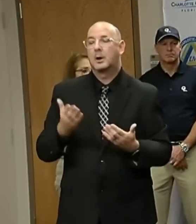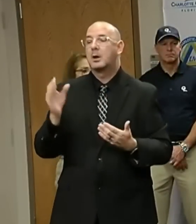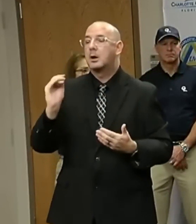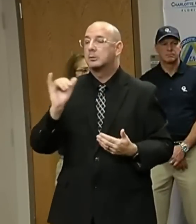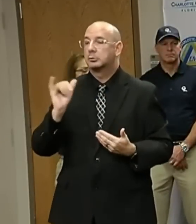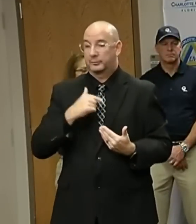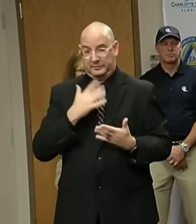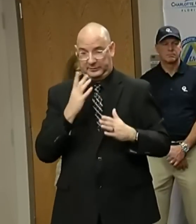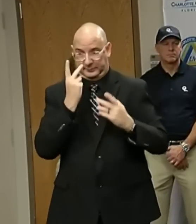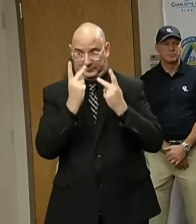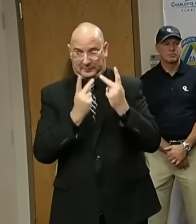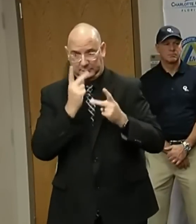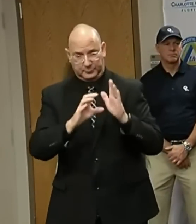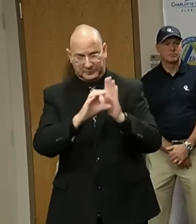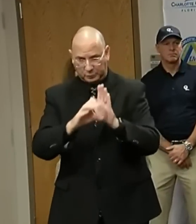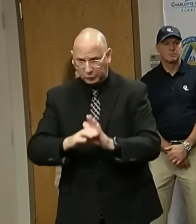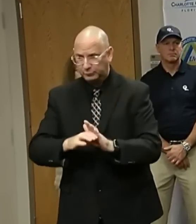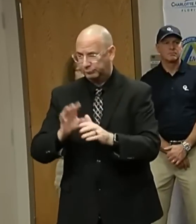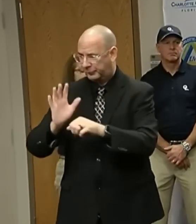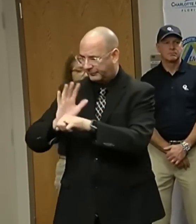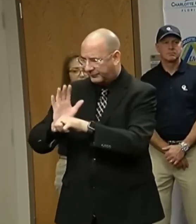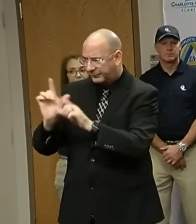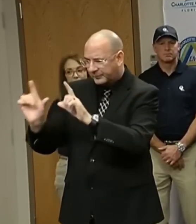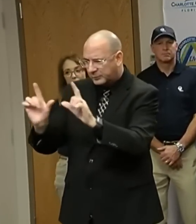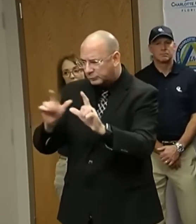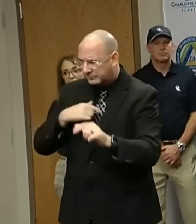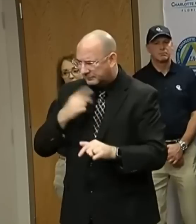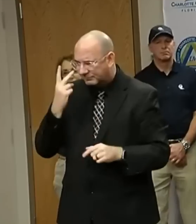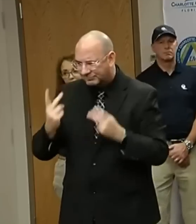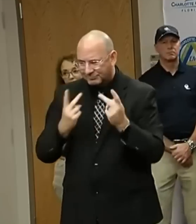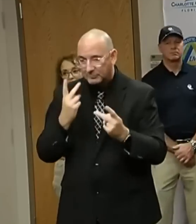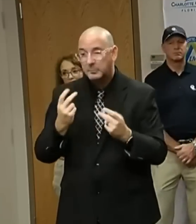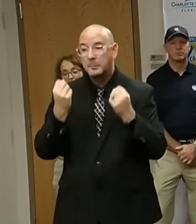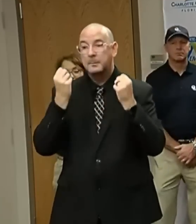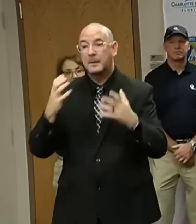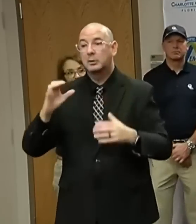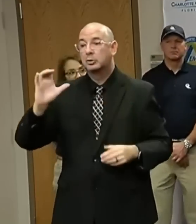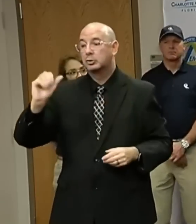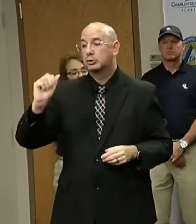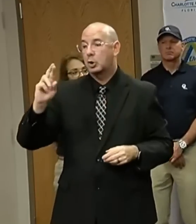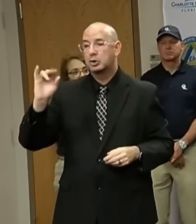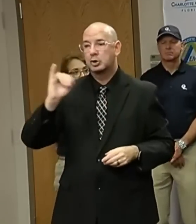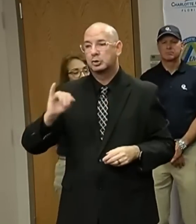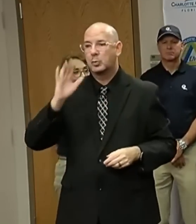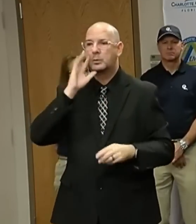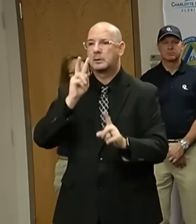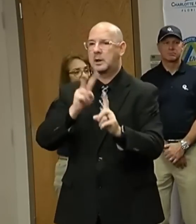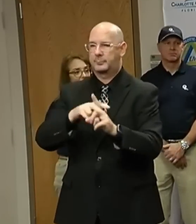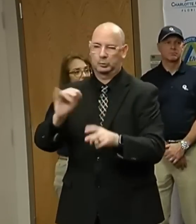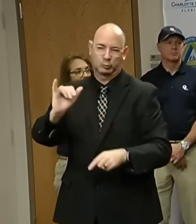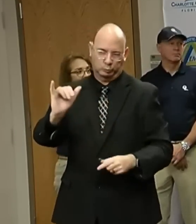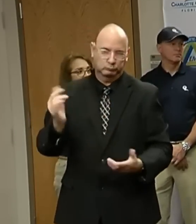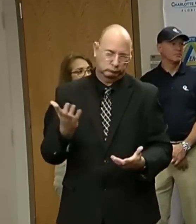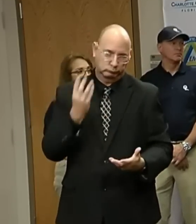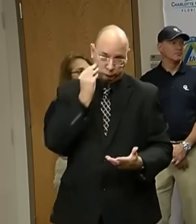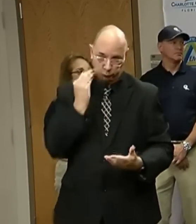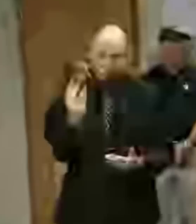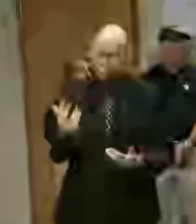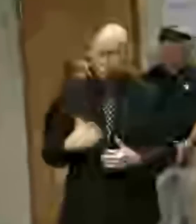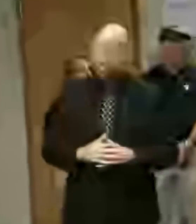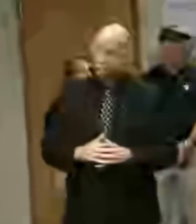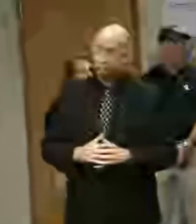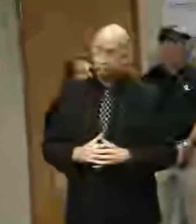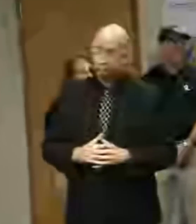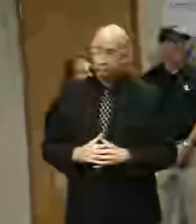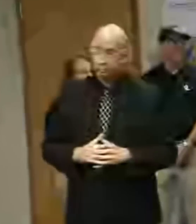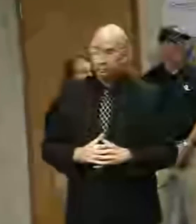we've seen on TV, there's going to be a lot of automobile insurance claims potentially. I could tell you, my wife, we lost a car